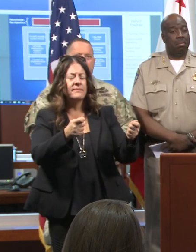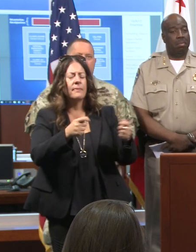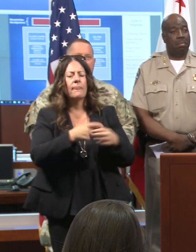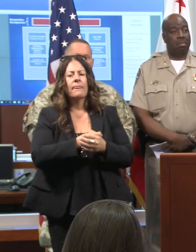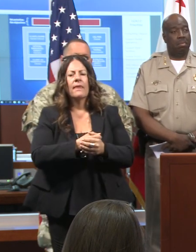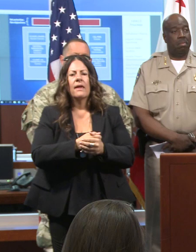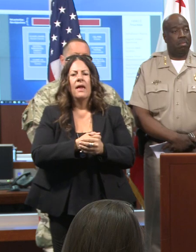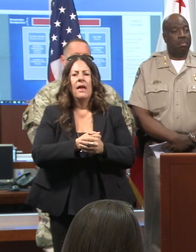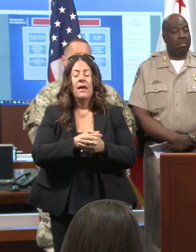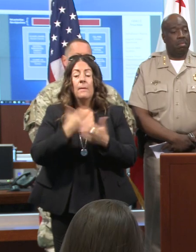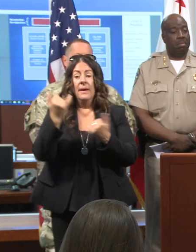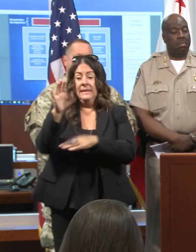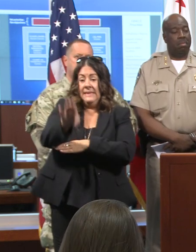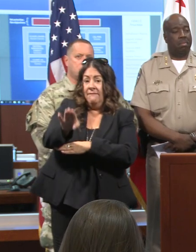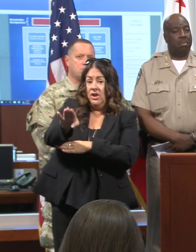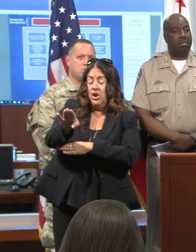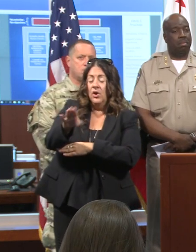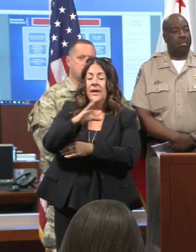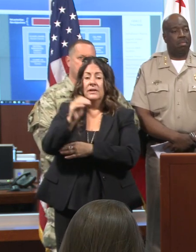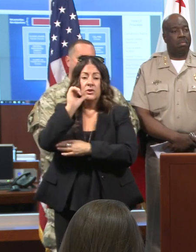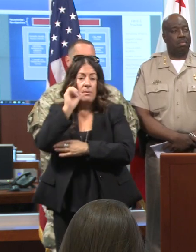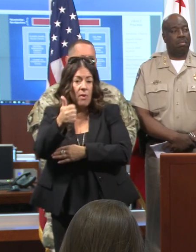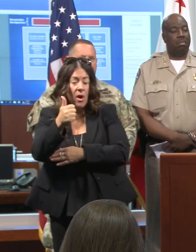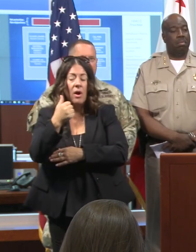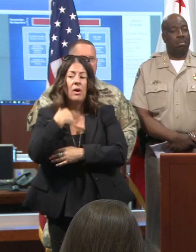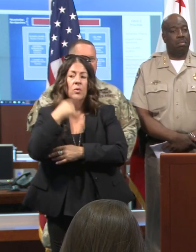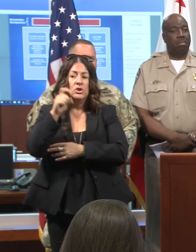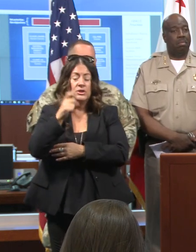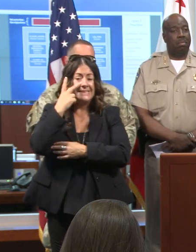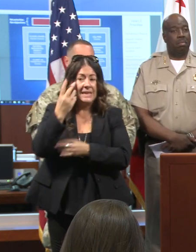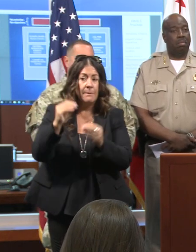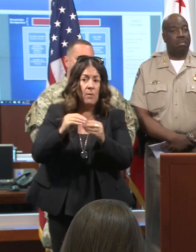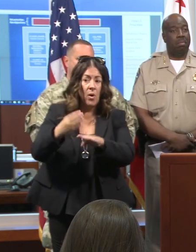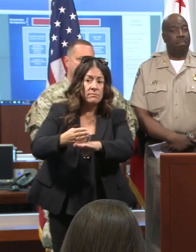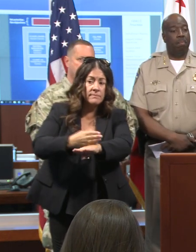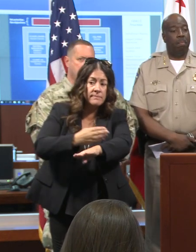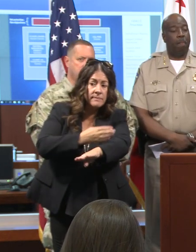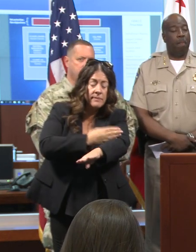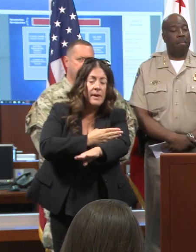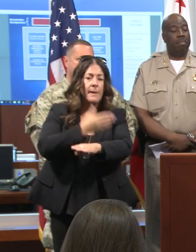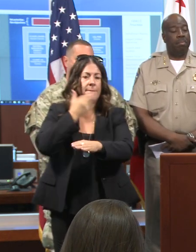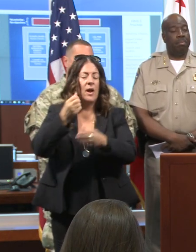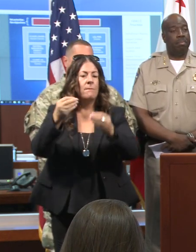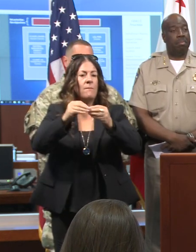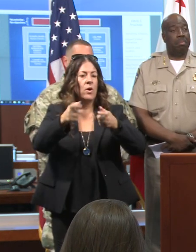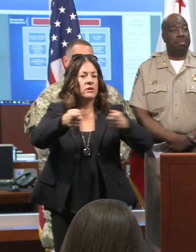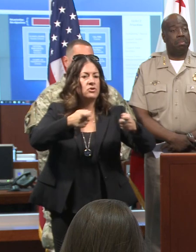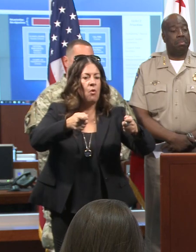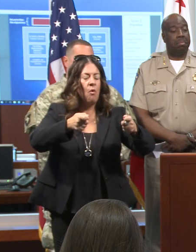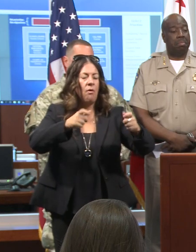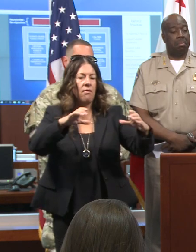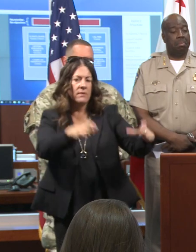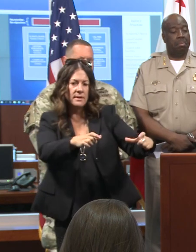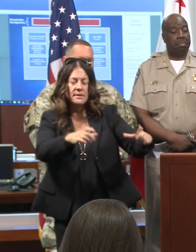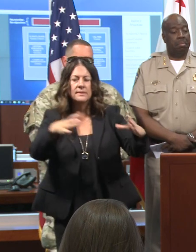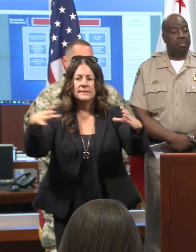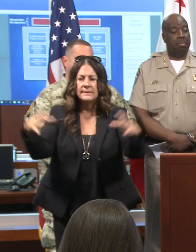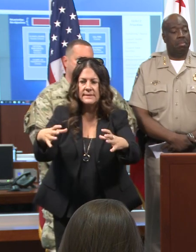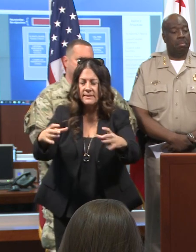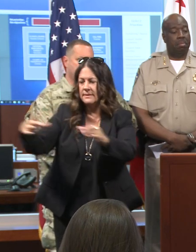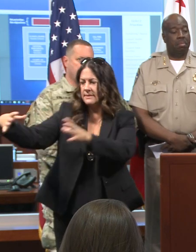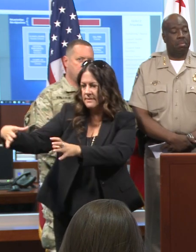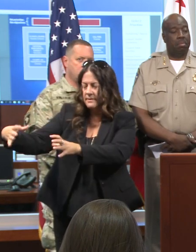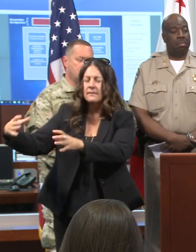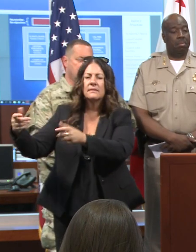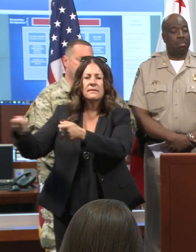by this afternoon and into tomorrow, we'll start seeing more progress and getting better containment on all of these fires. And I can tell you the